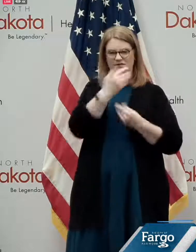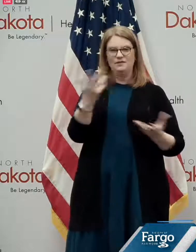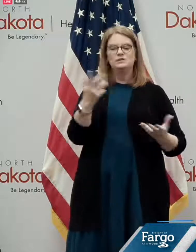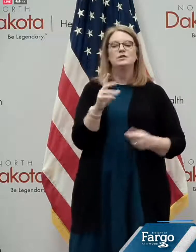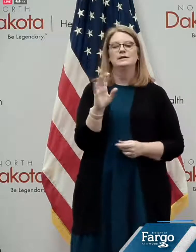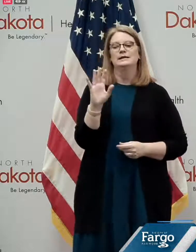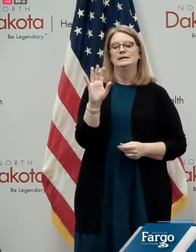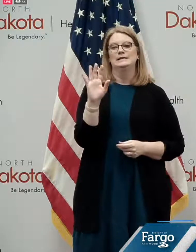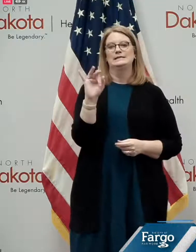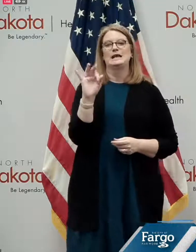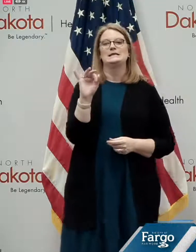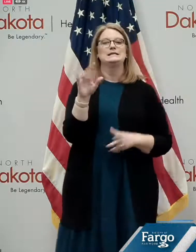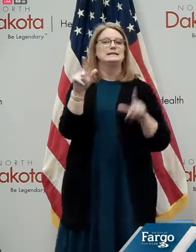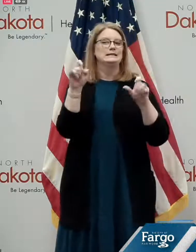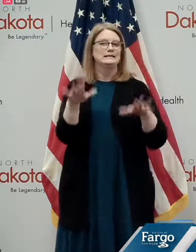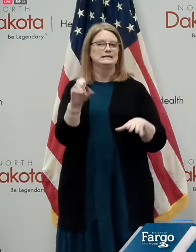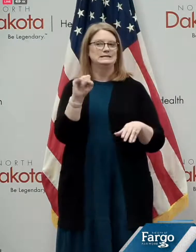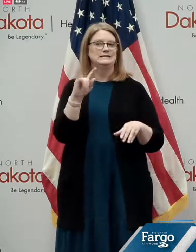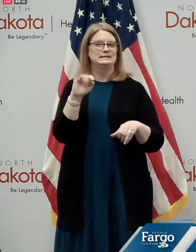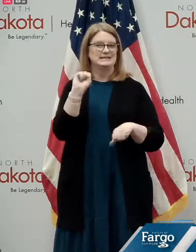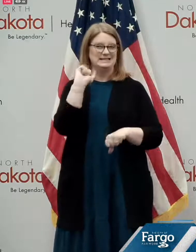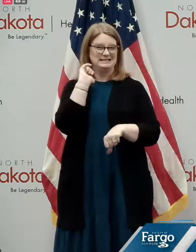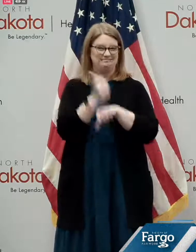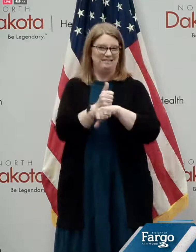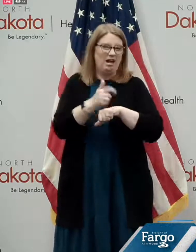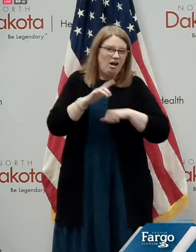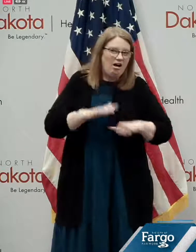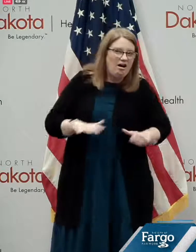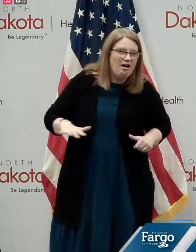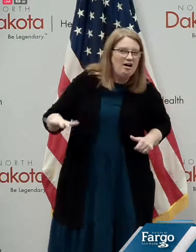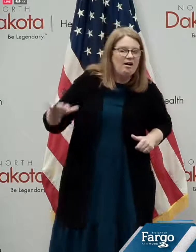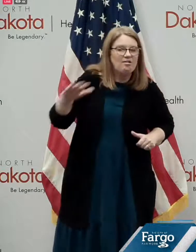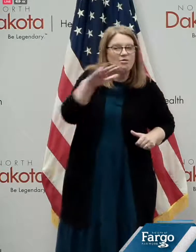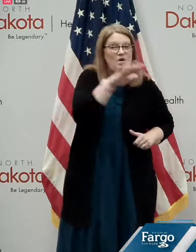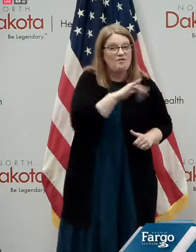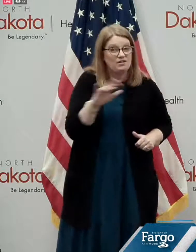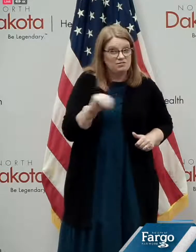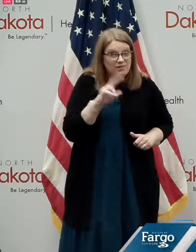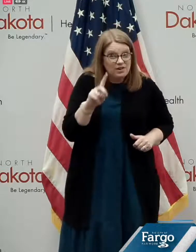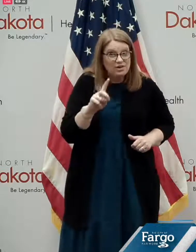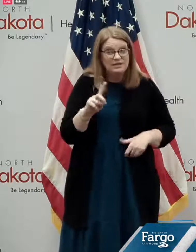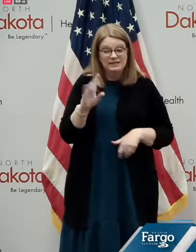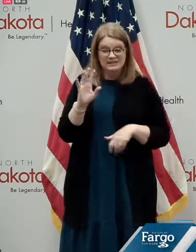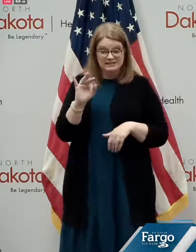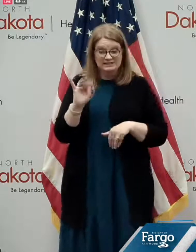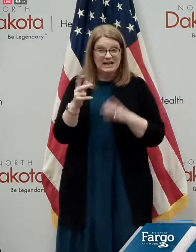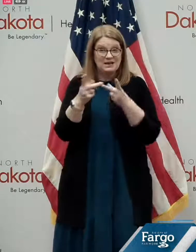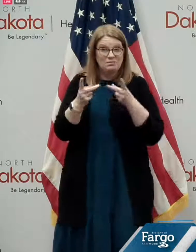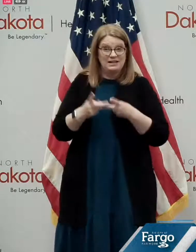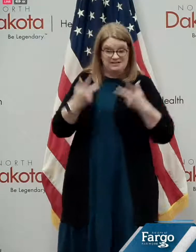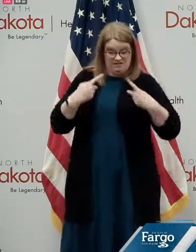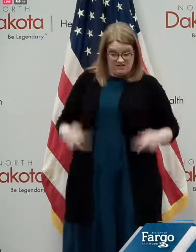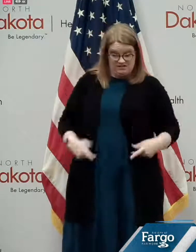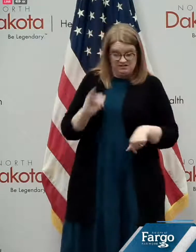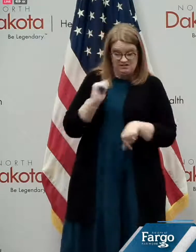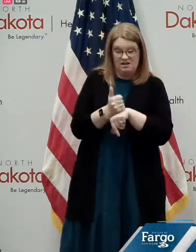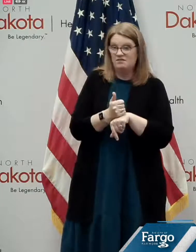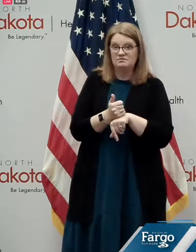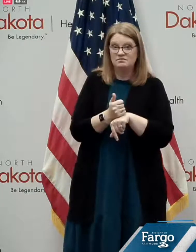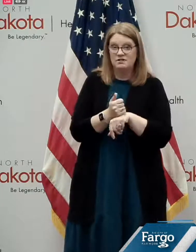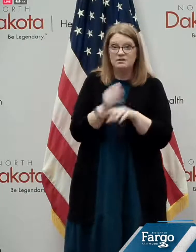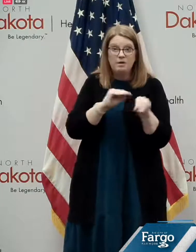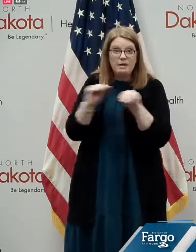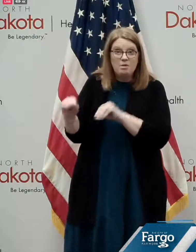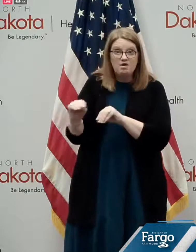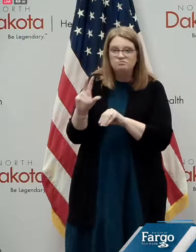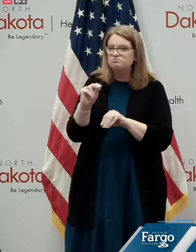19 testing sites established across North Dakota. These are 19 places that are physically set up. They're not mobile. You're there. They're there today.